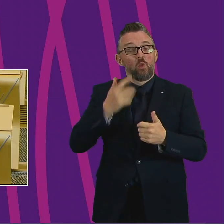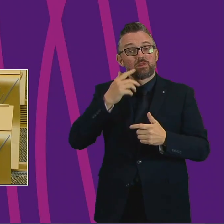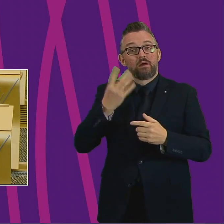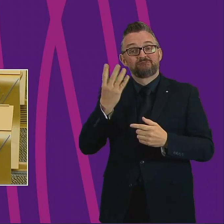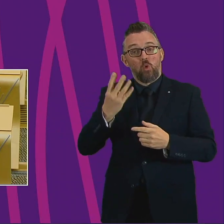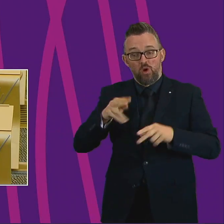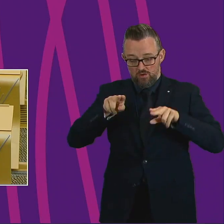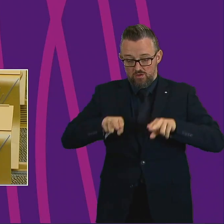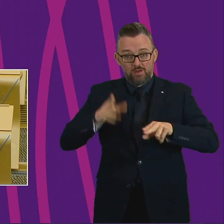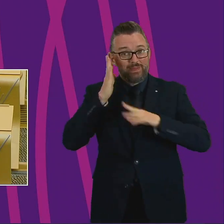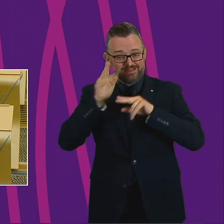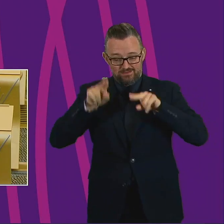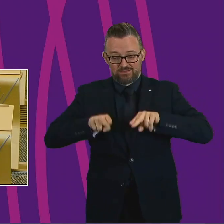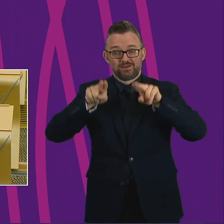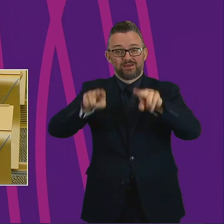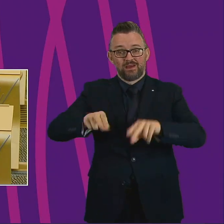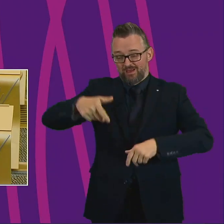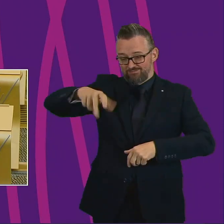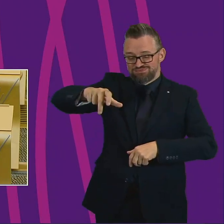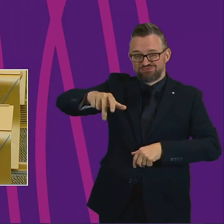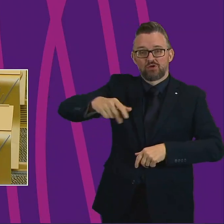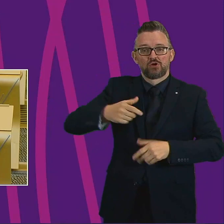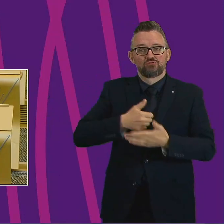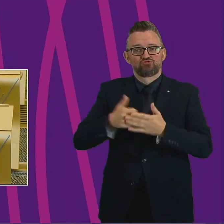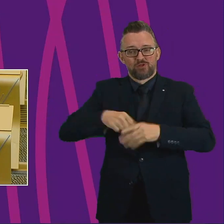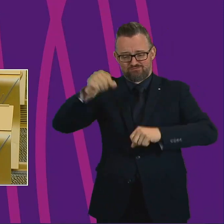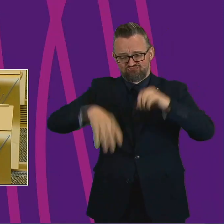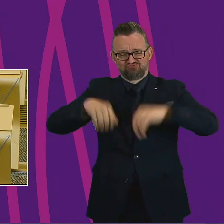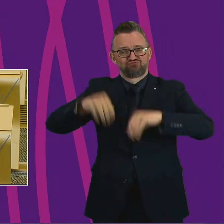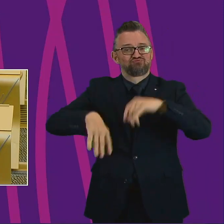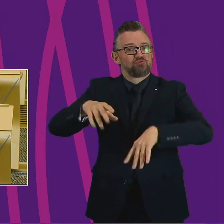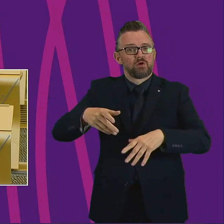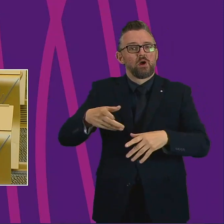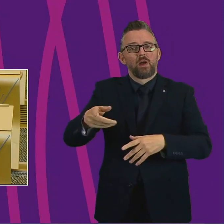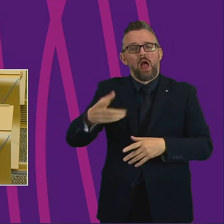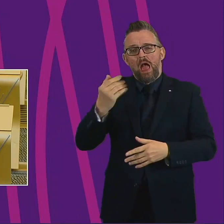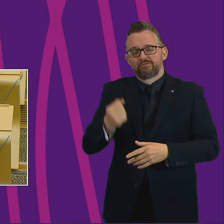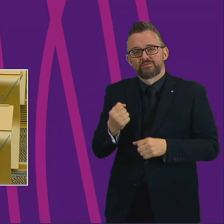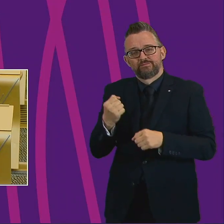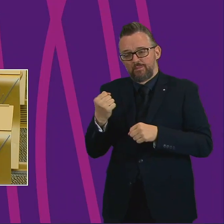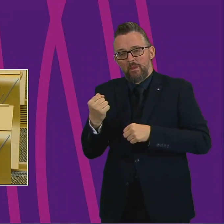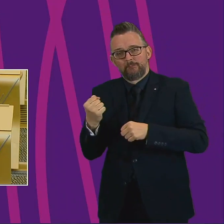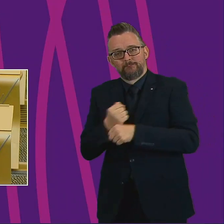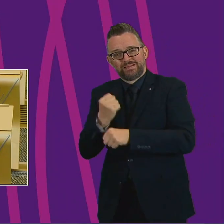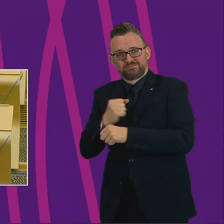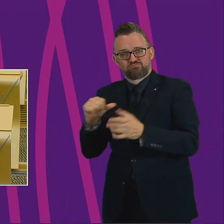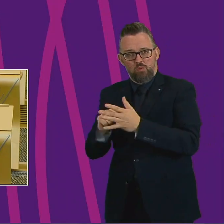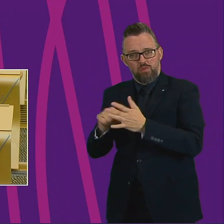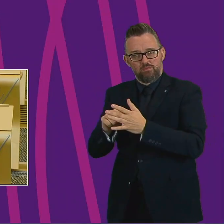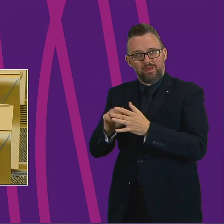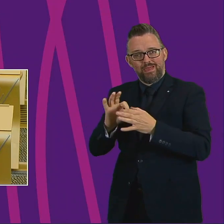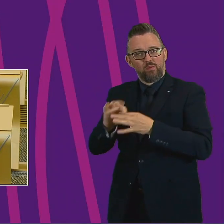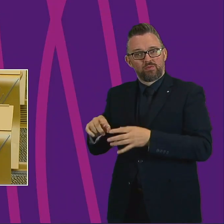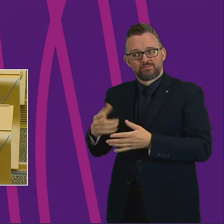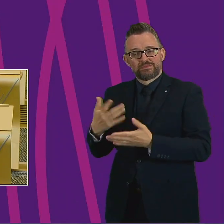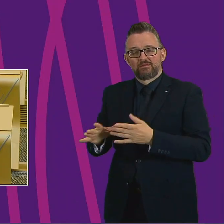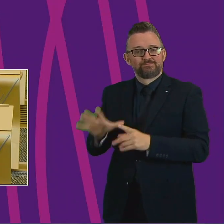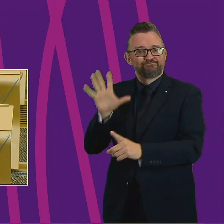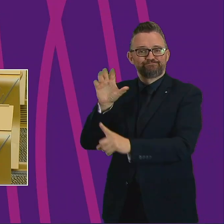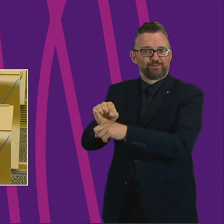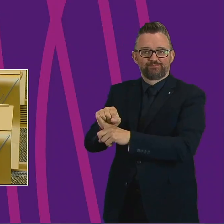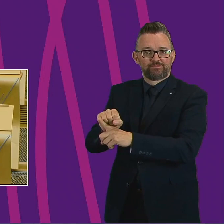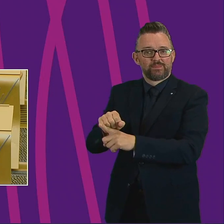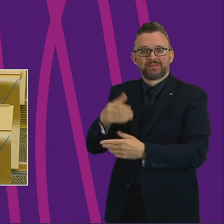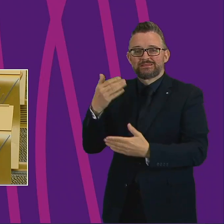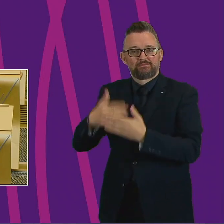the water would be getting used more often. And so there was a maintenance issue that was not picked up and